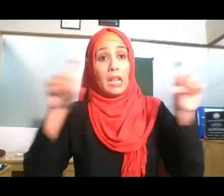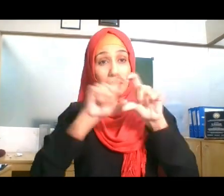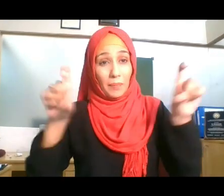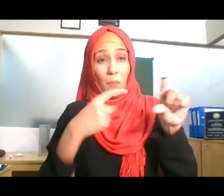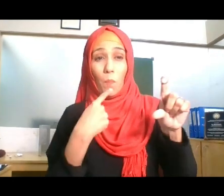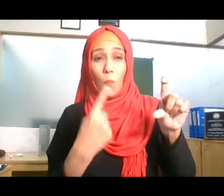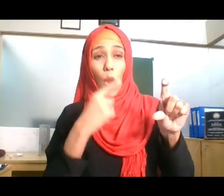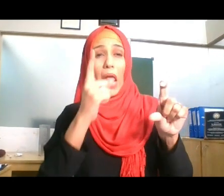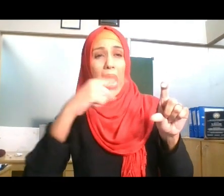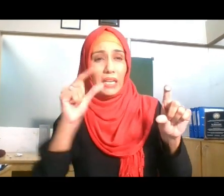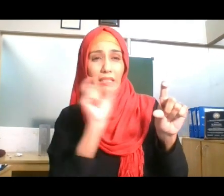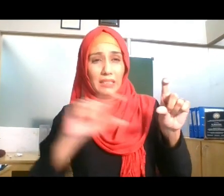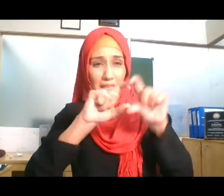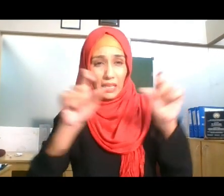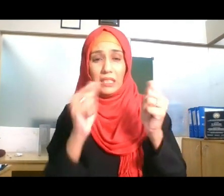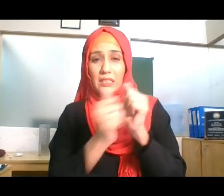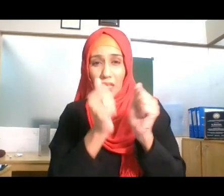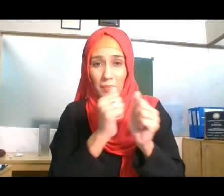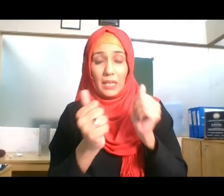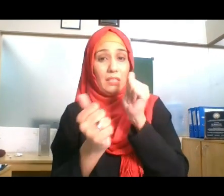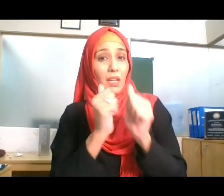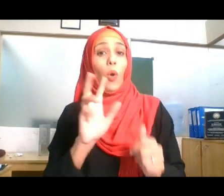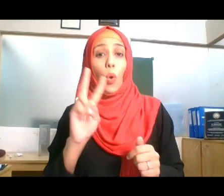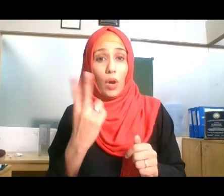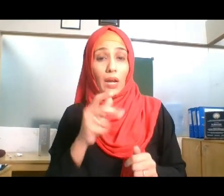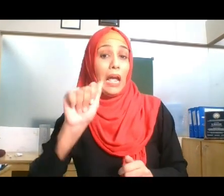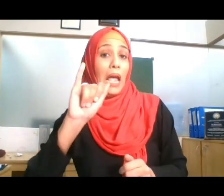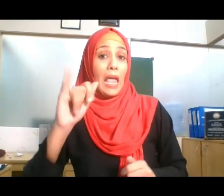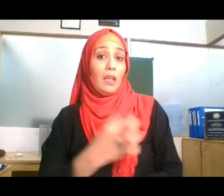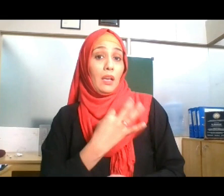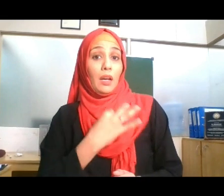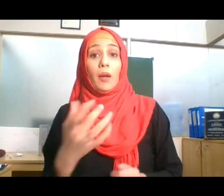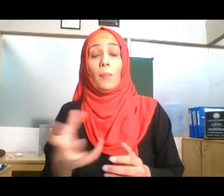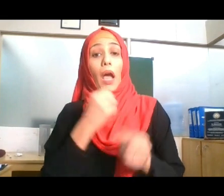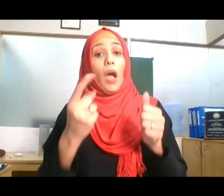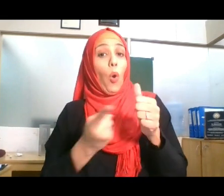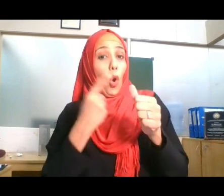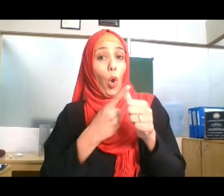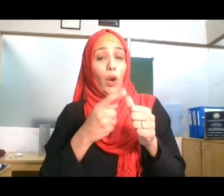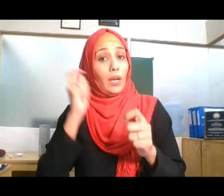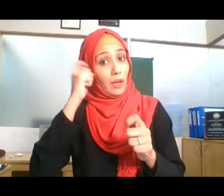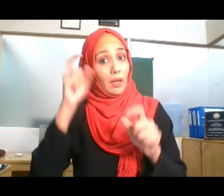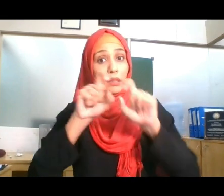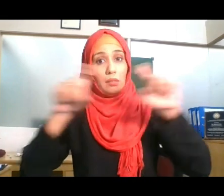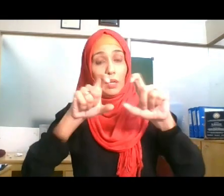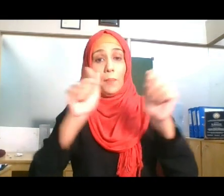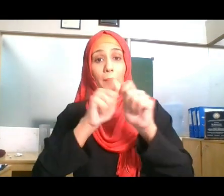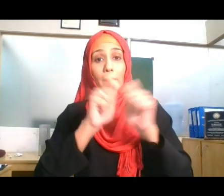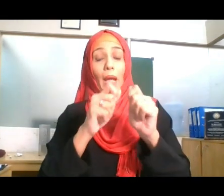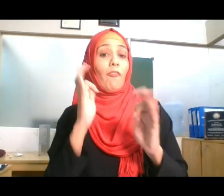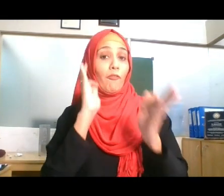hearing loss use AI. And using AI, we're providing automatically generated captioning for Facebook